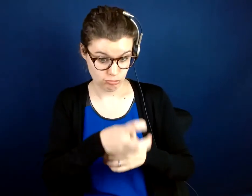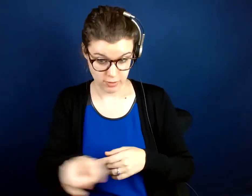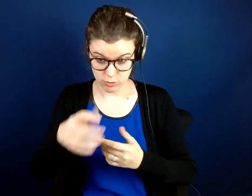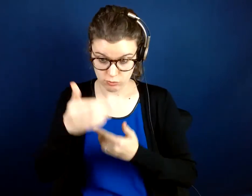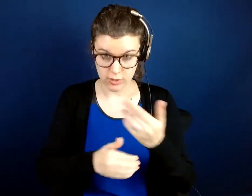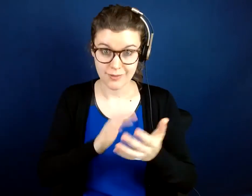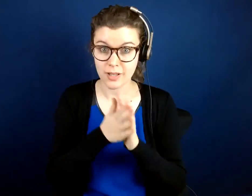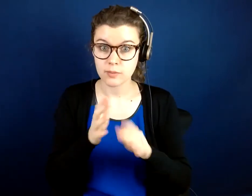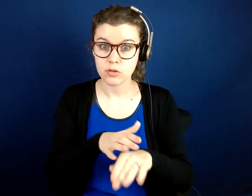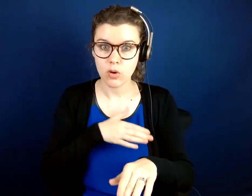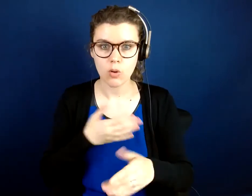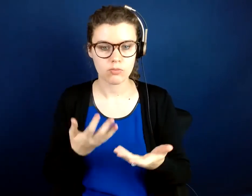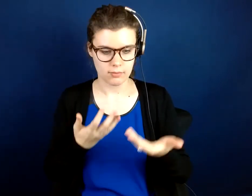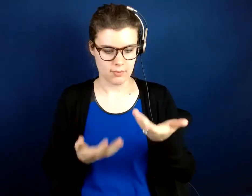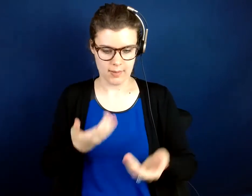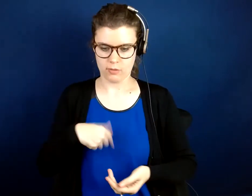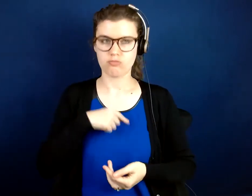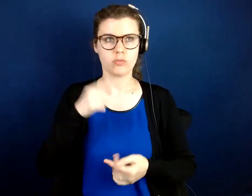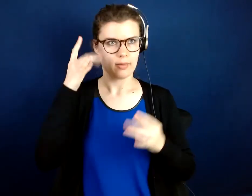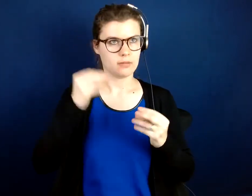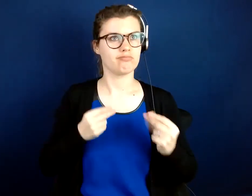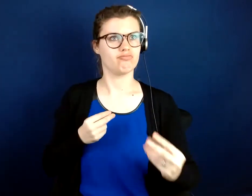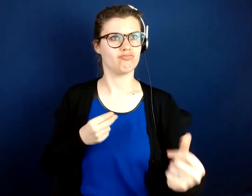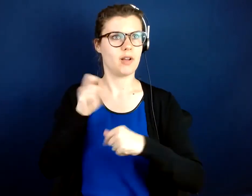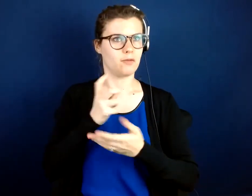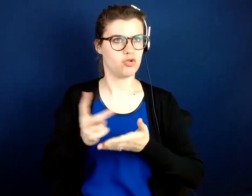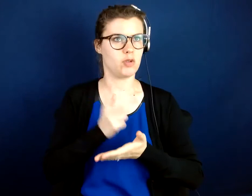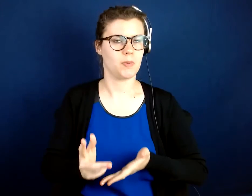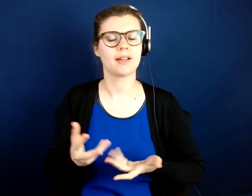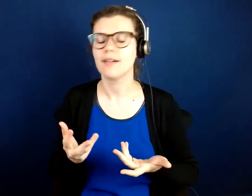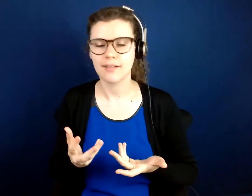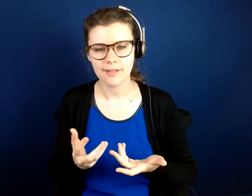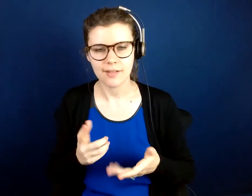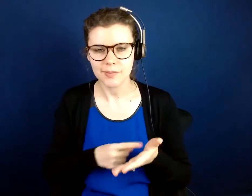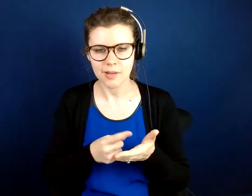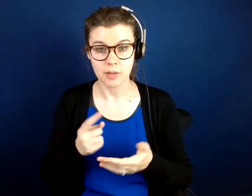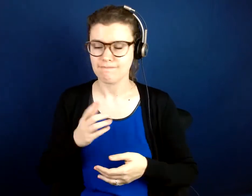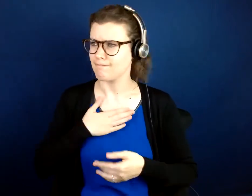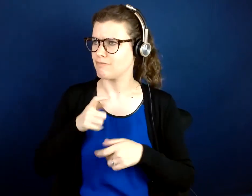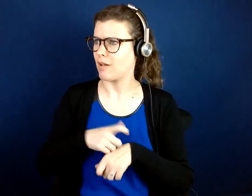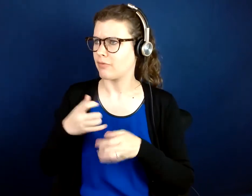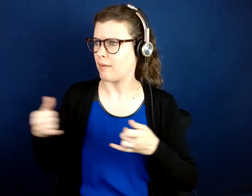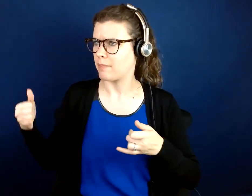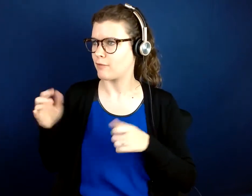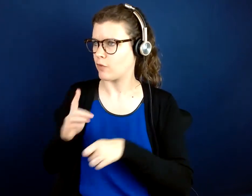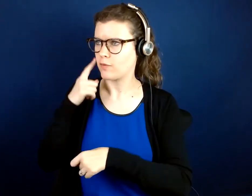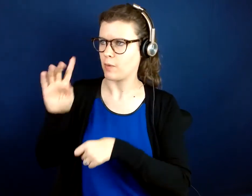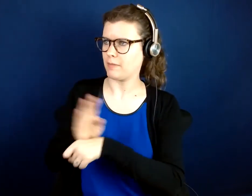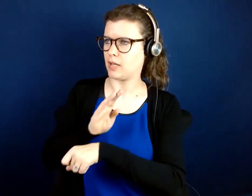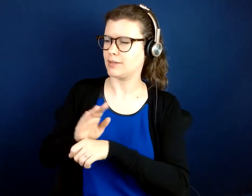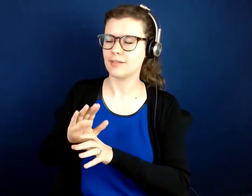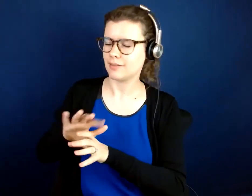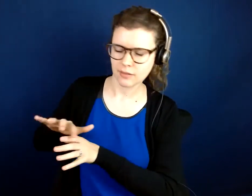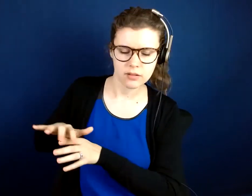we may have our timeline, we got to have this done in 2 weeks or 3 weeks, but sometimes we need to stop and consider what the consumer